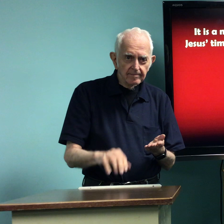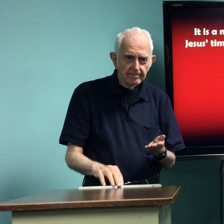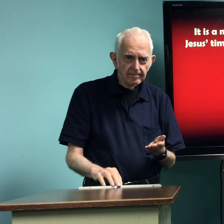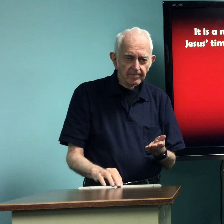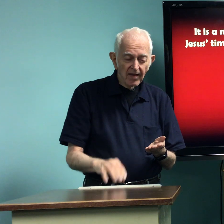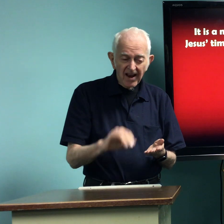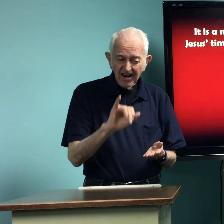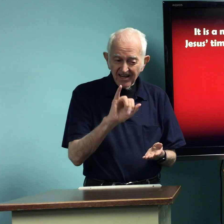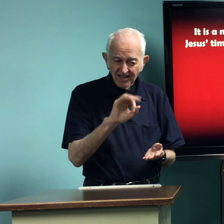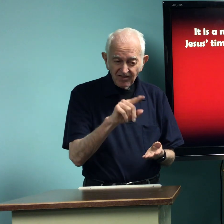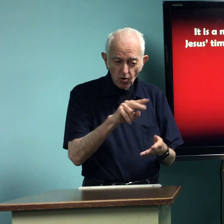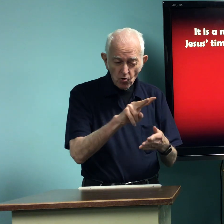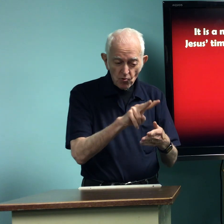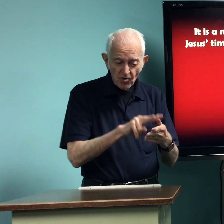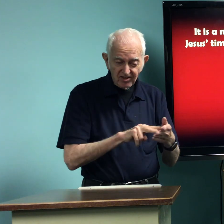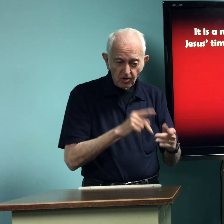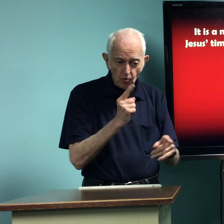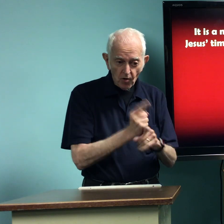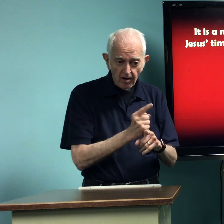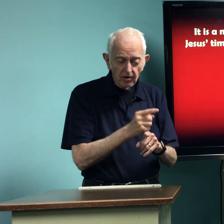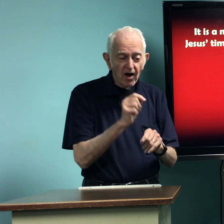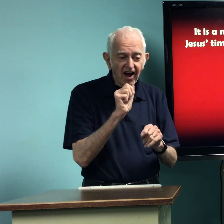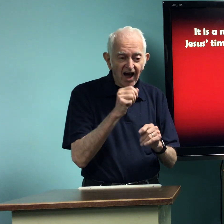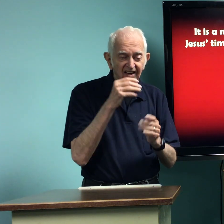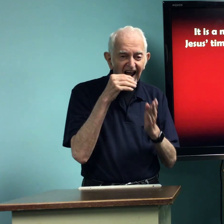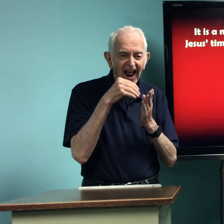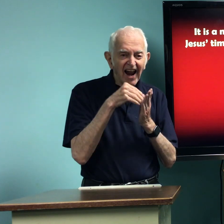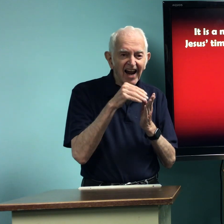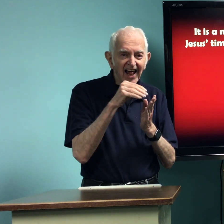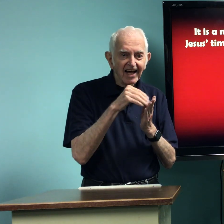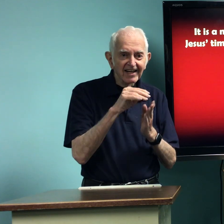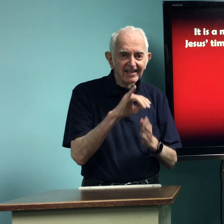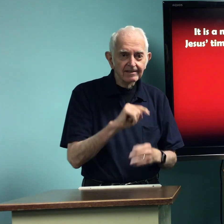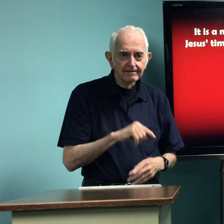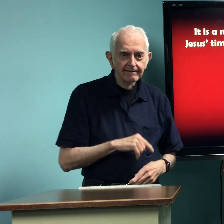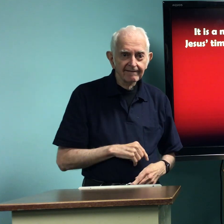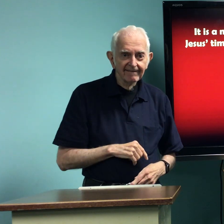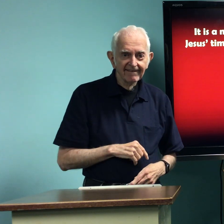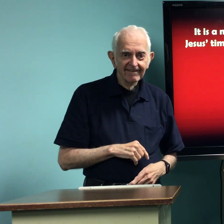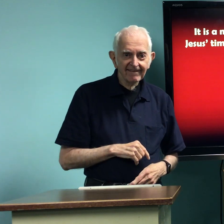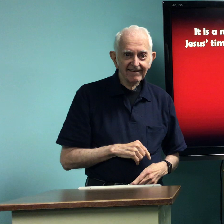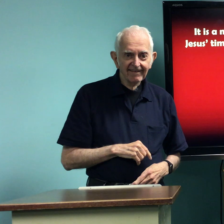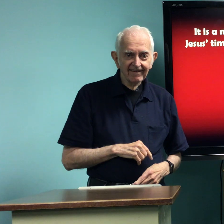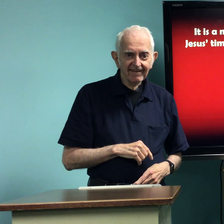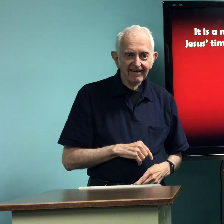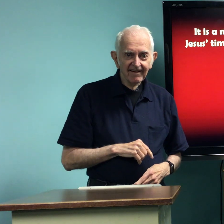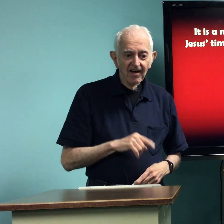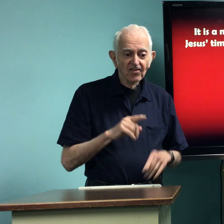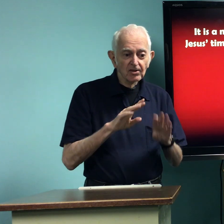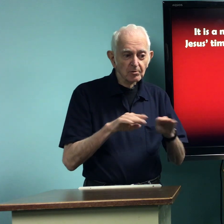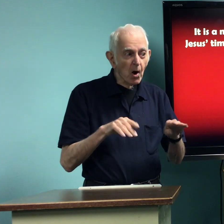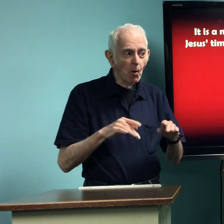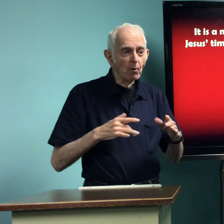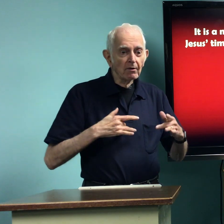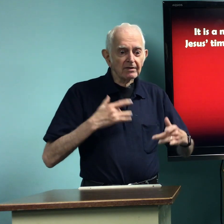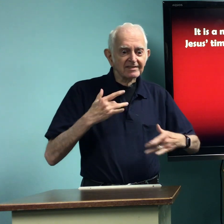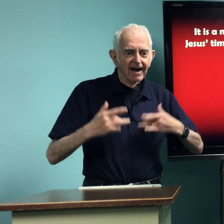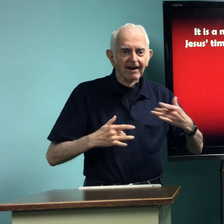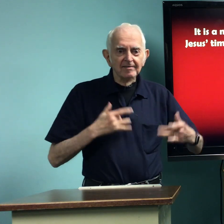And he would pour honey on it. So if you can read it right, you can lick it. The children